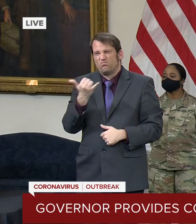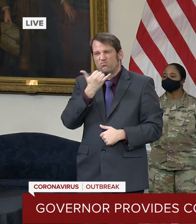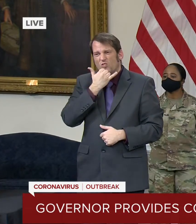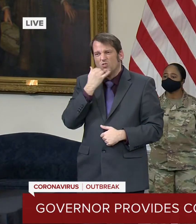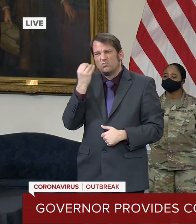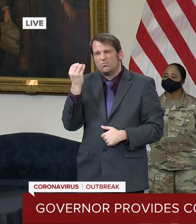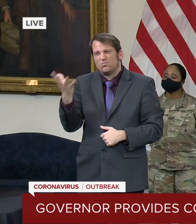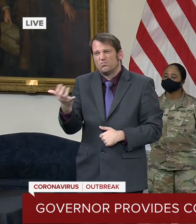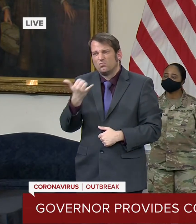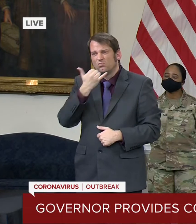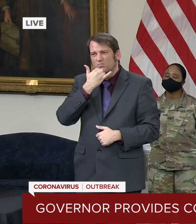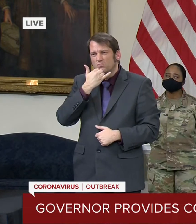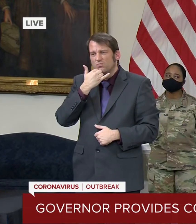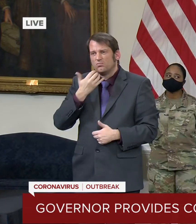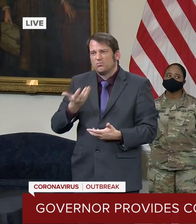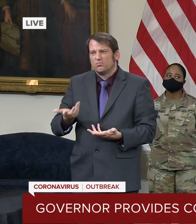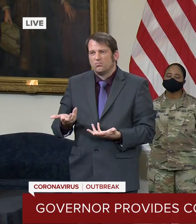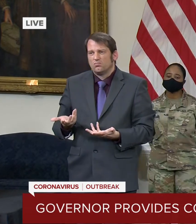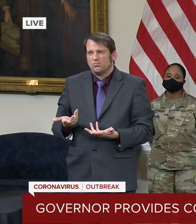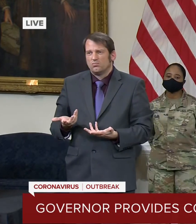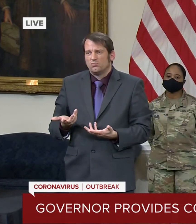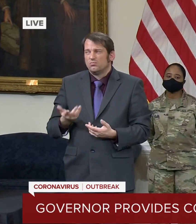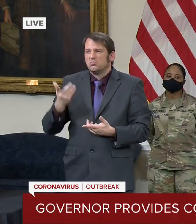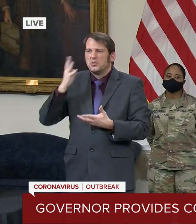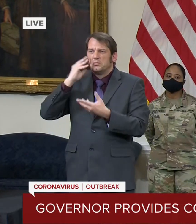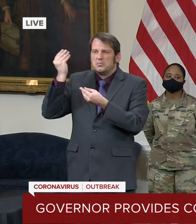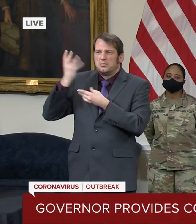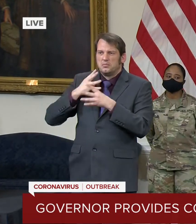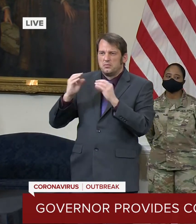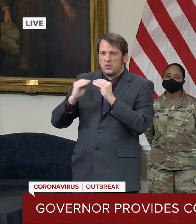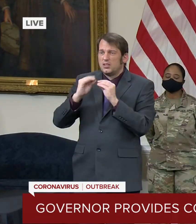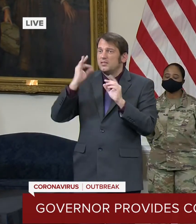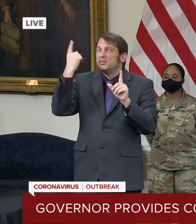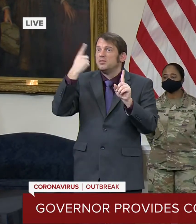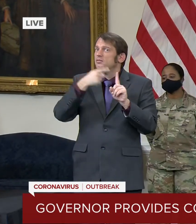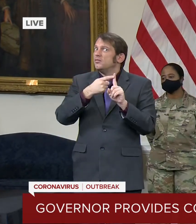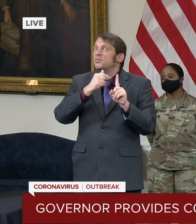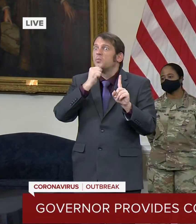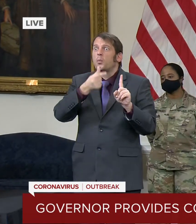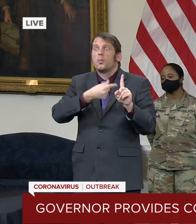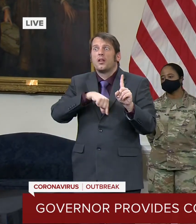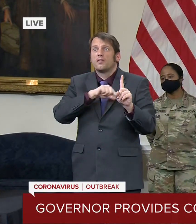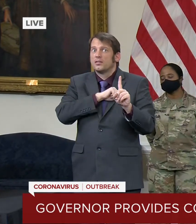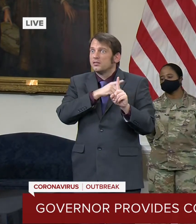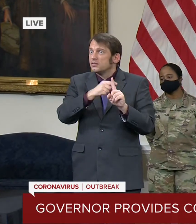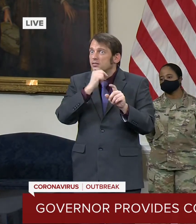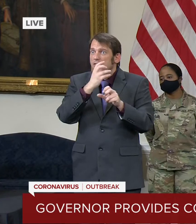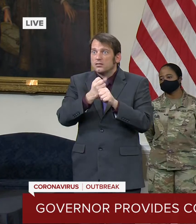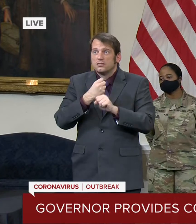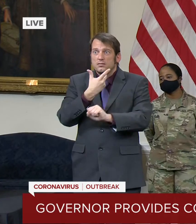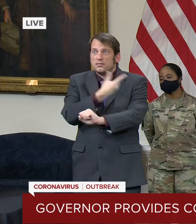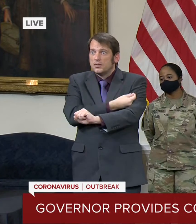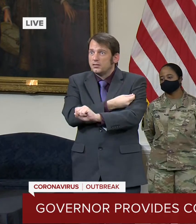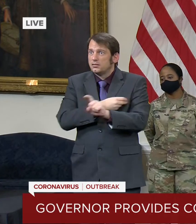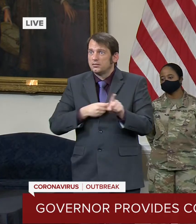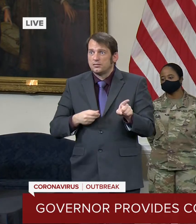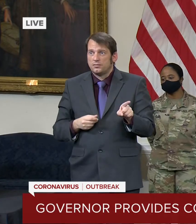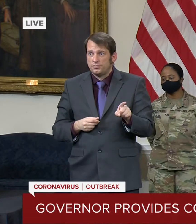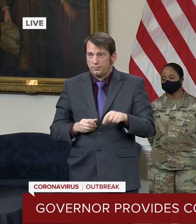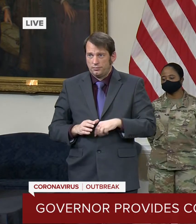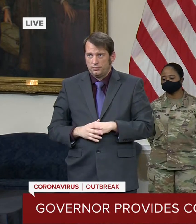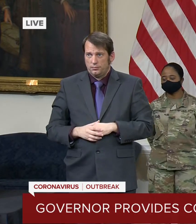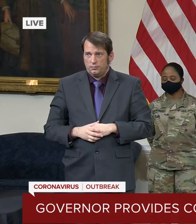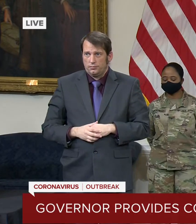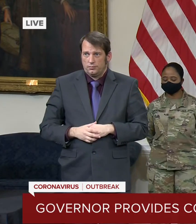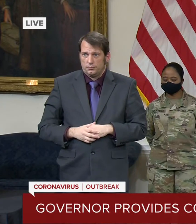that. If someone's not qualified, they're not qualified. If they're not eligible, they should never receive a vaccine. So, to your mind, we should only be